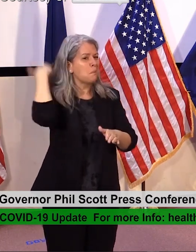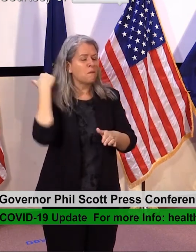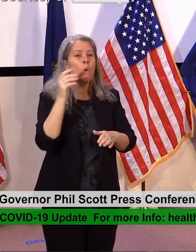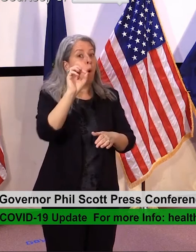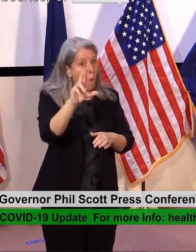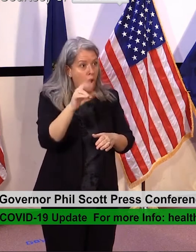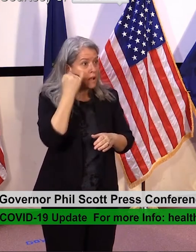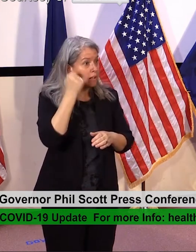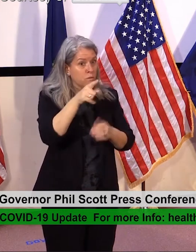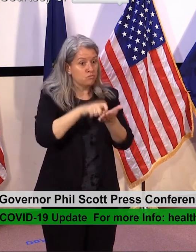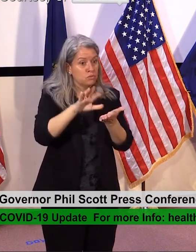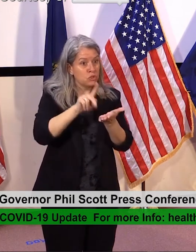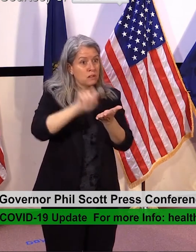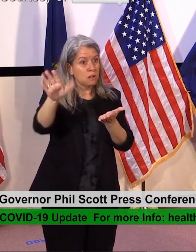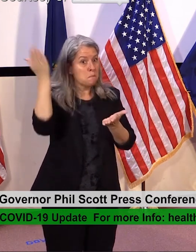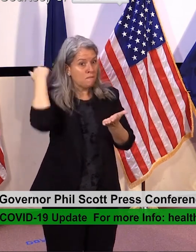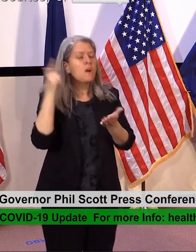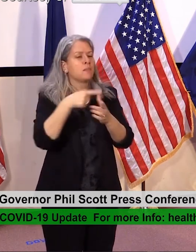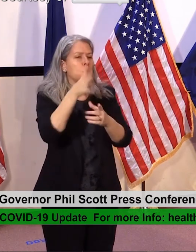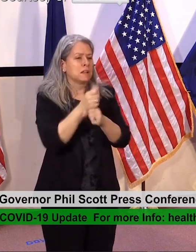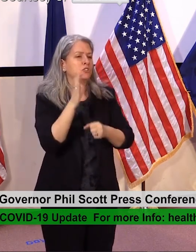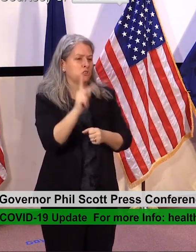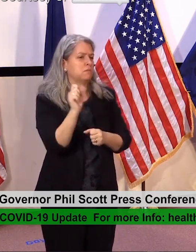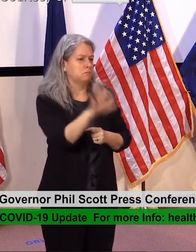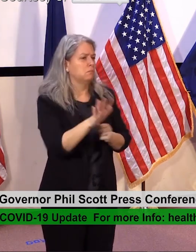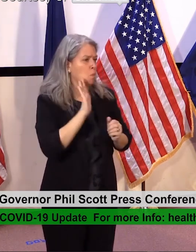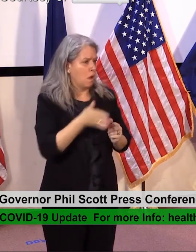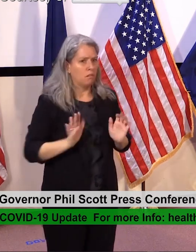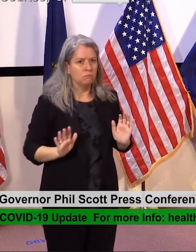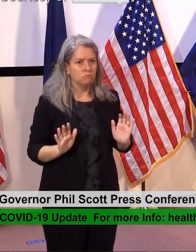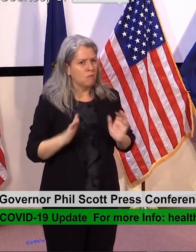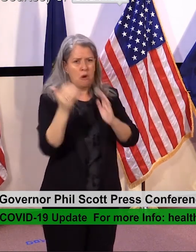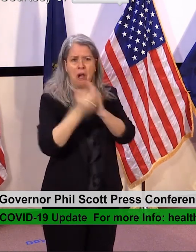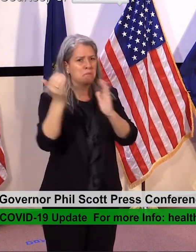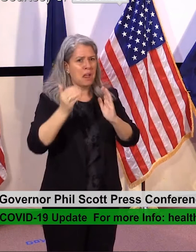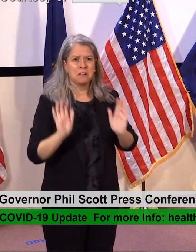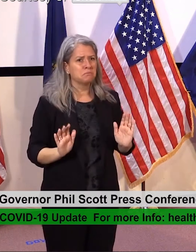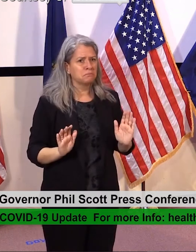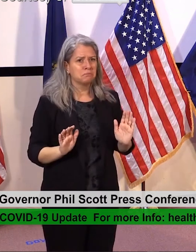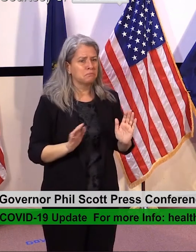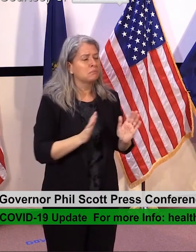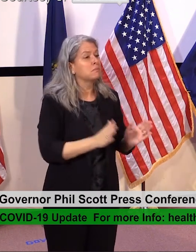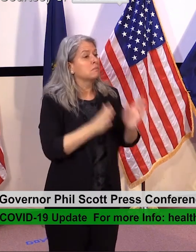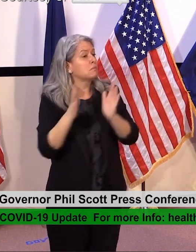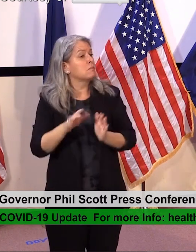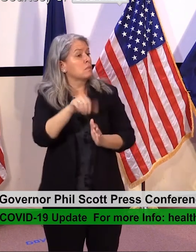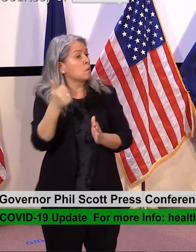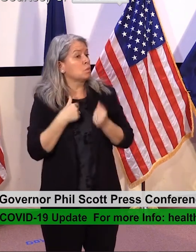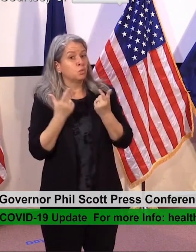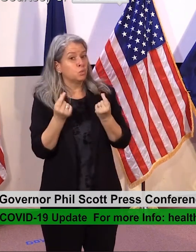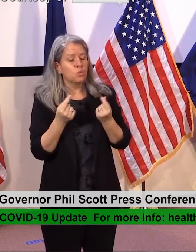sent in the mail. Second, we've expanded unemployment eligibility and waive